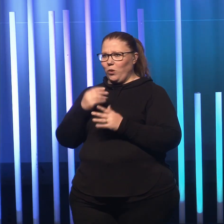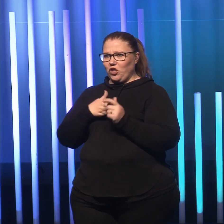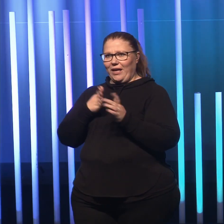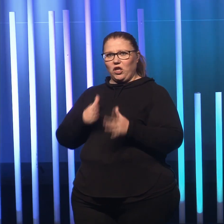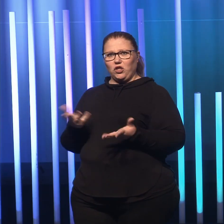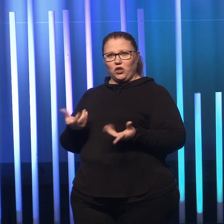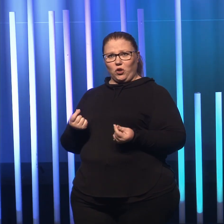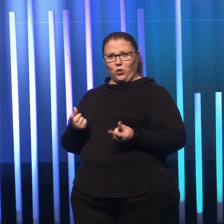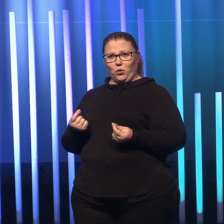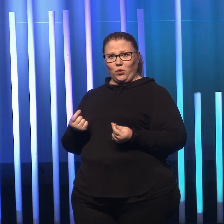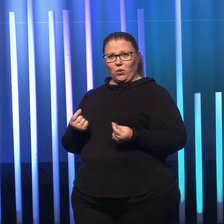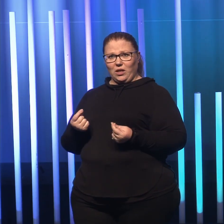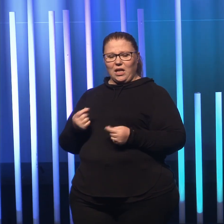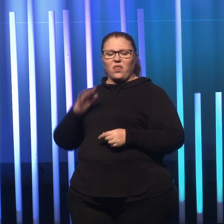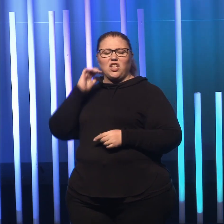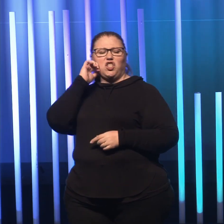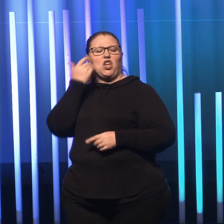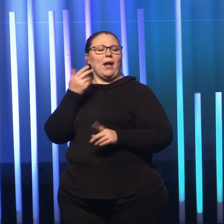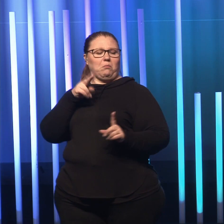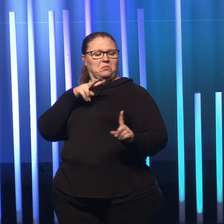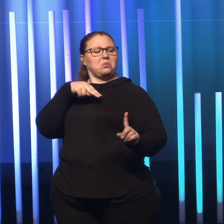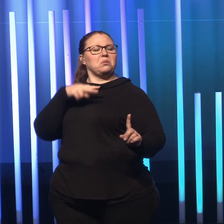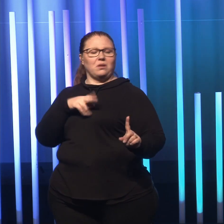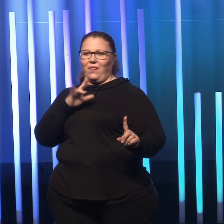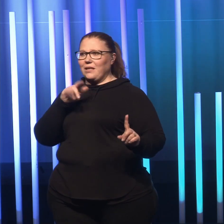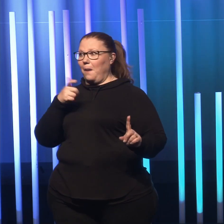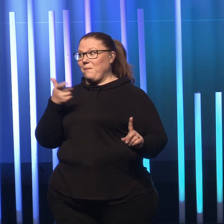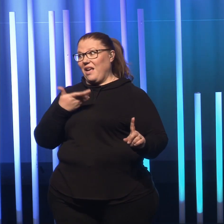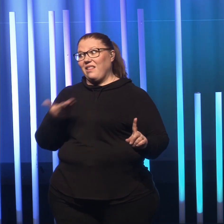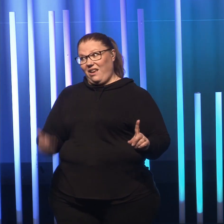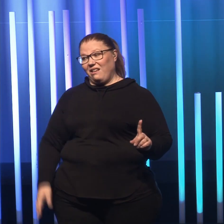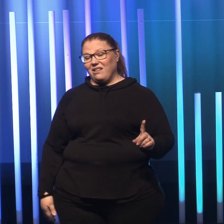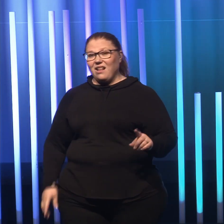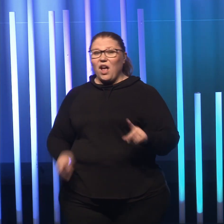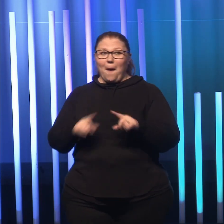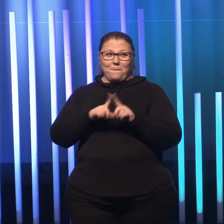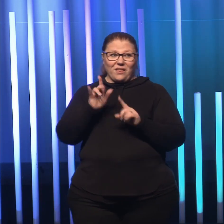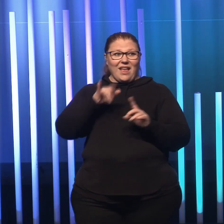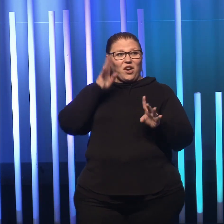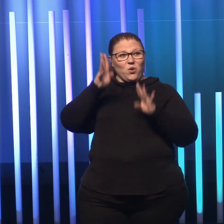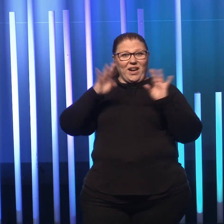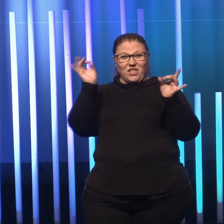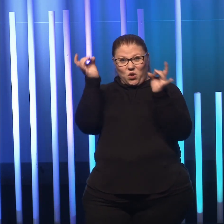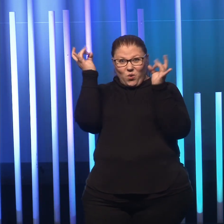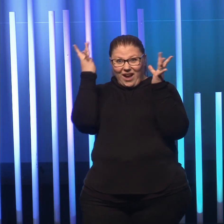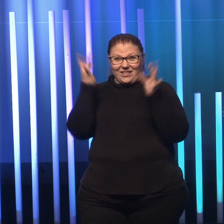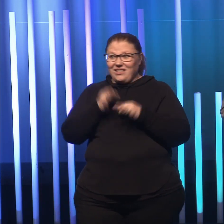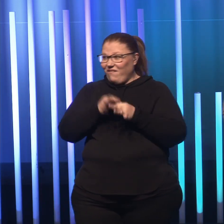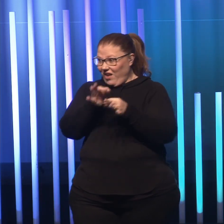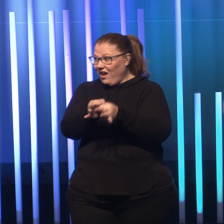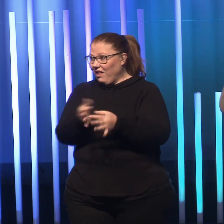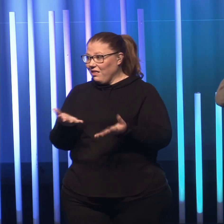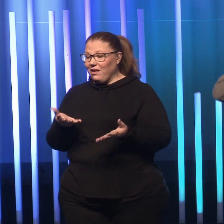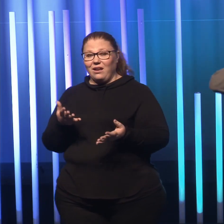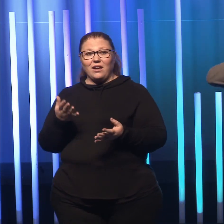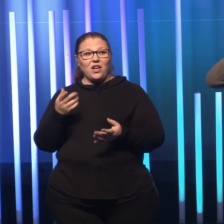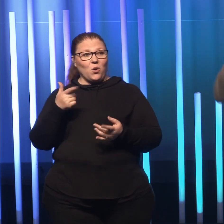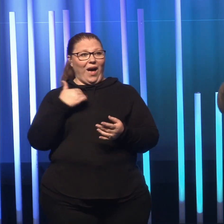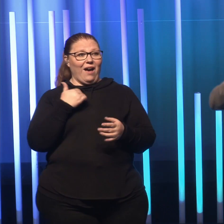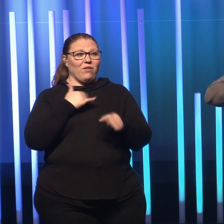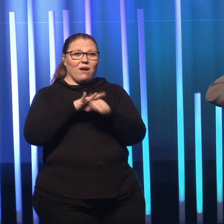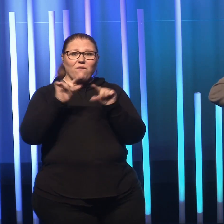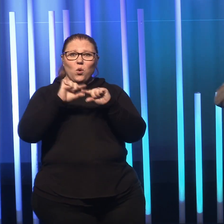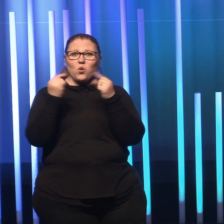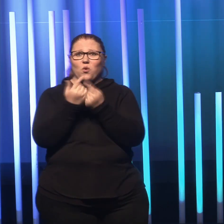ostracize you. And in a shame culture, honor-shame culture, that's a big deal. But this creates a crisis in the faith because you have a whole group